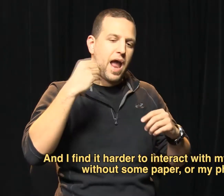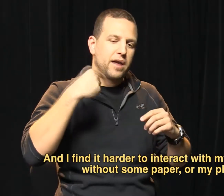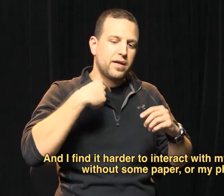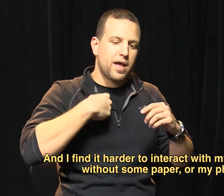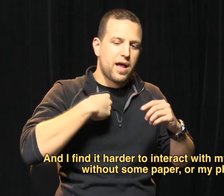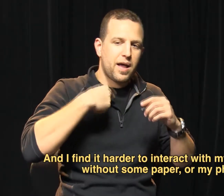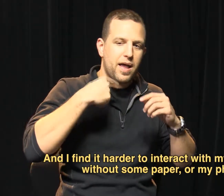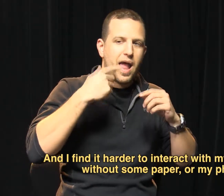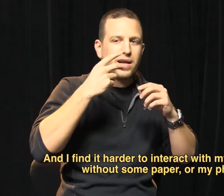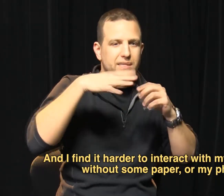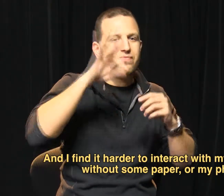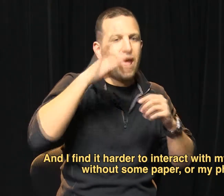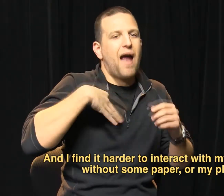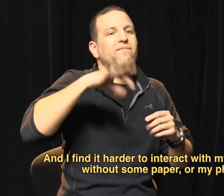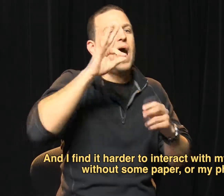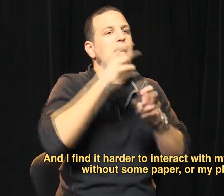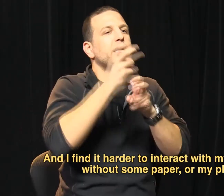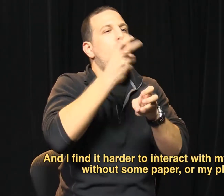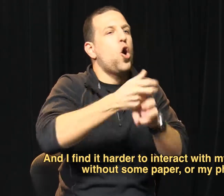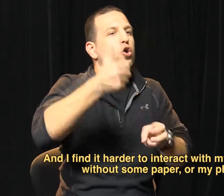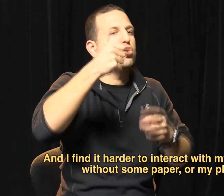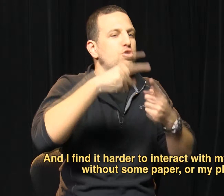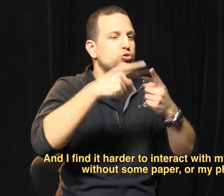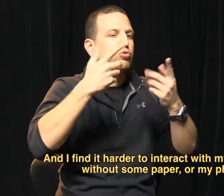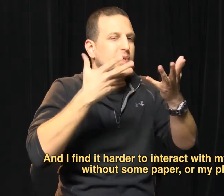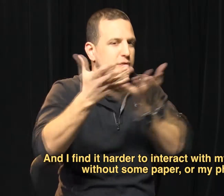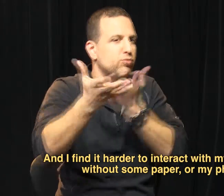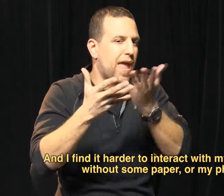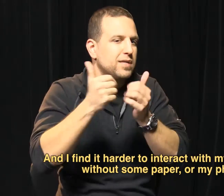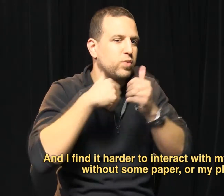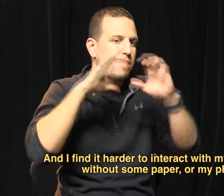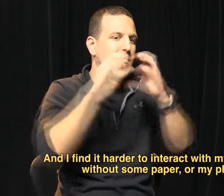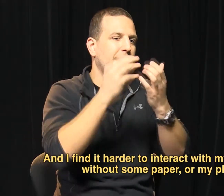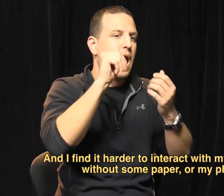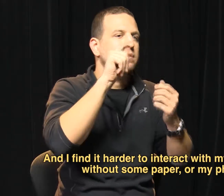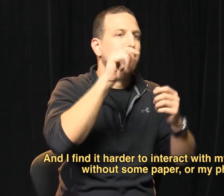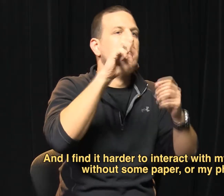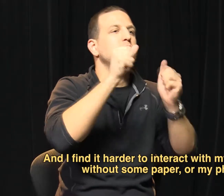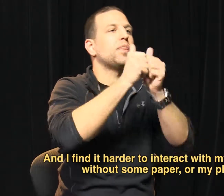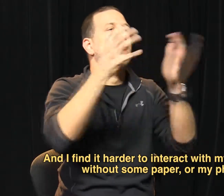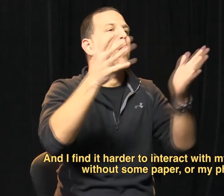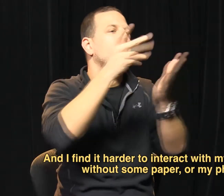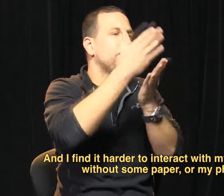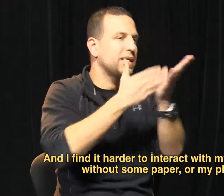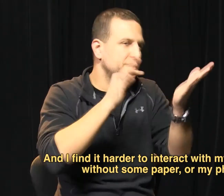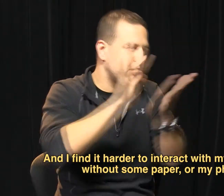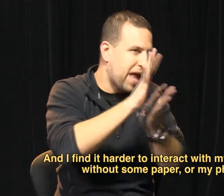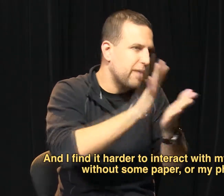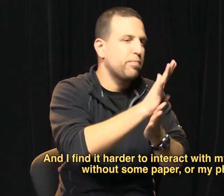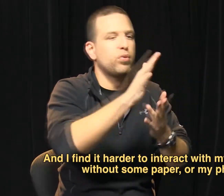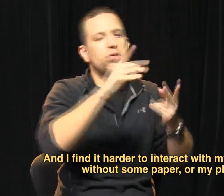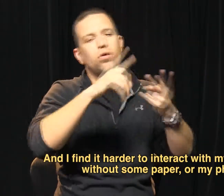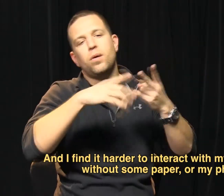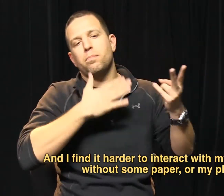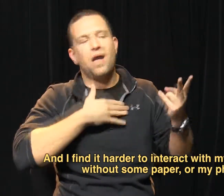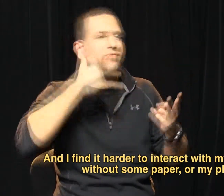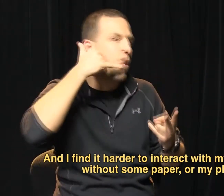paper, or my phone, or my interpreter. Some third-party thing that helps. But that's